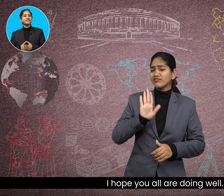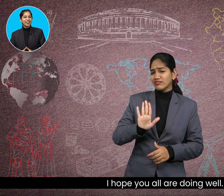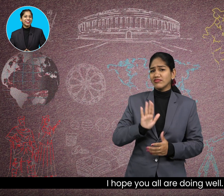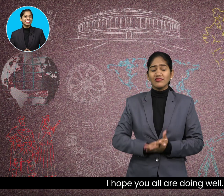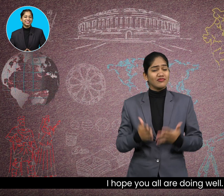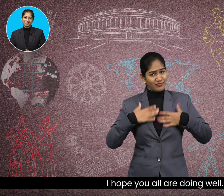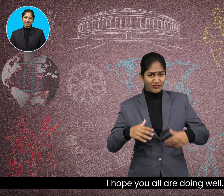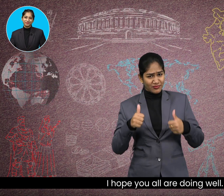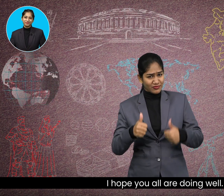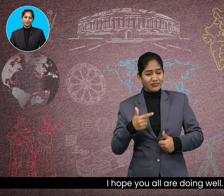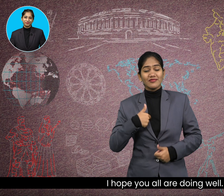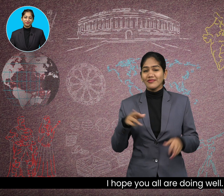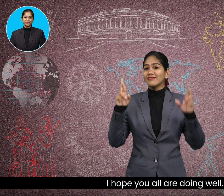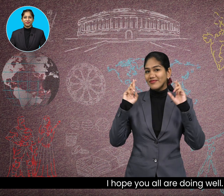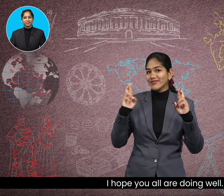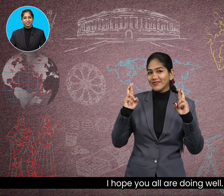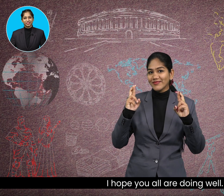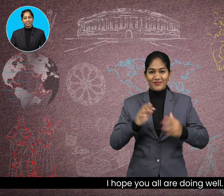all are doing well.